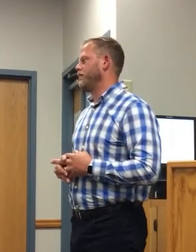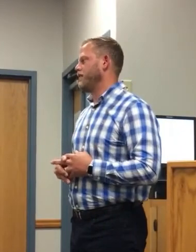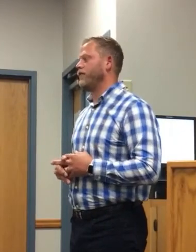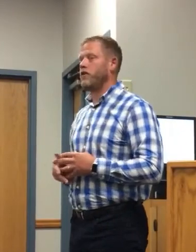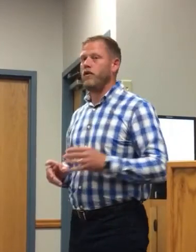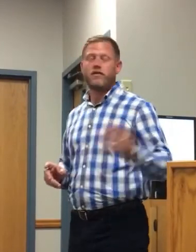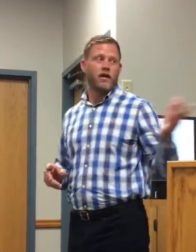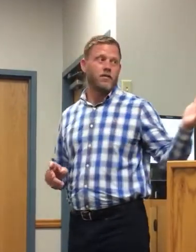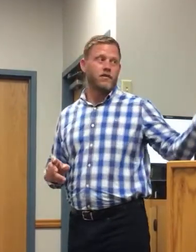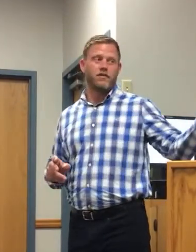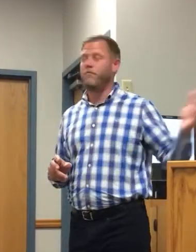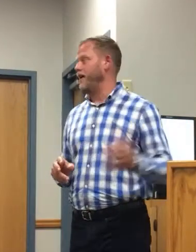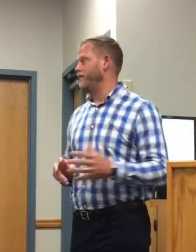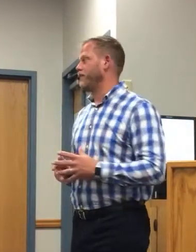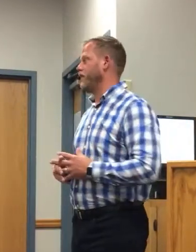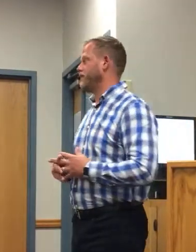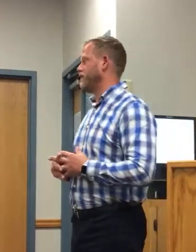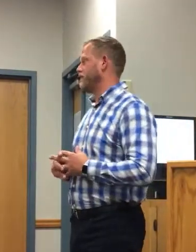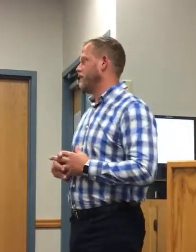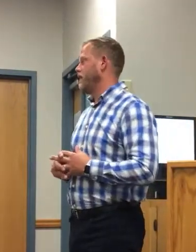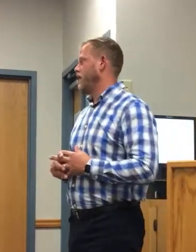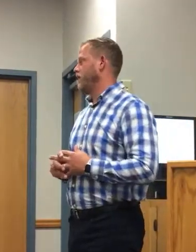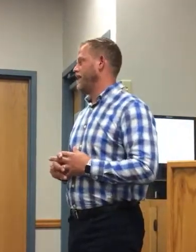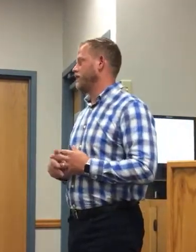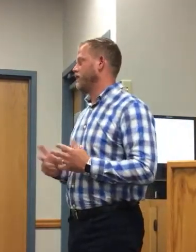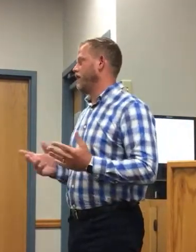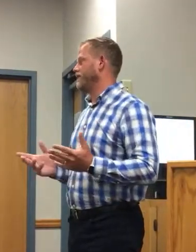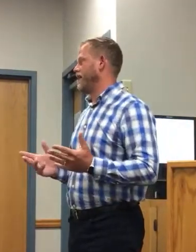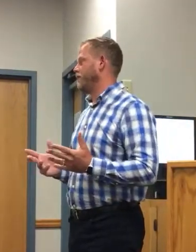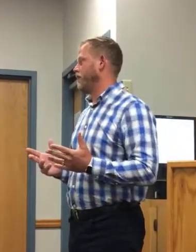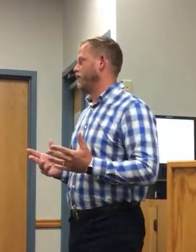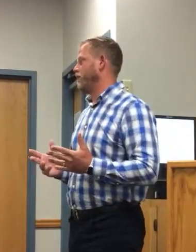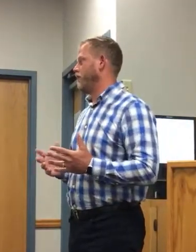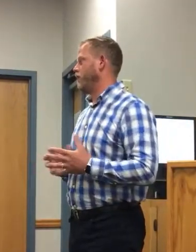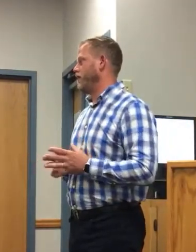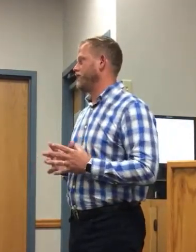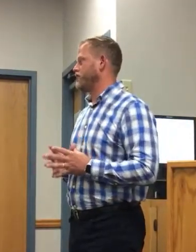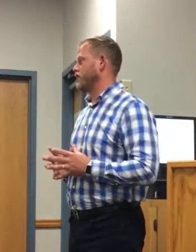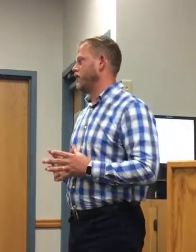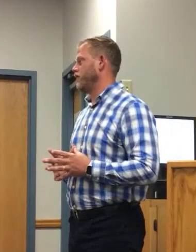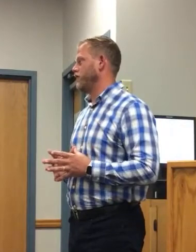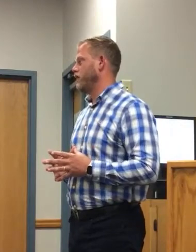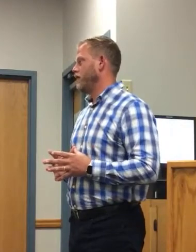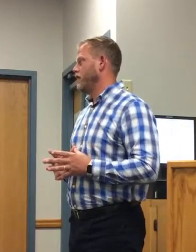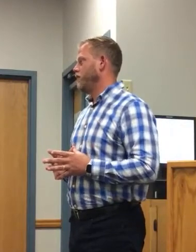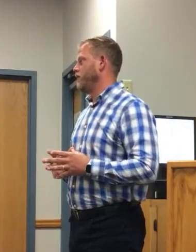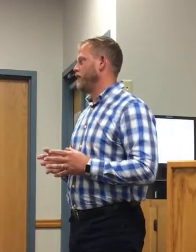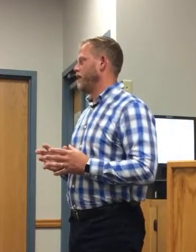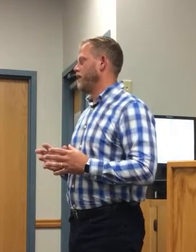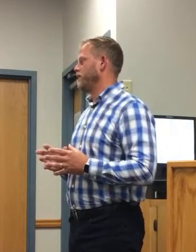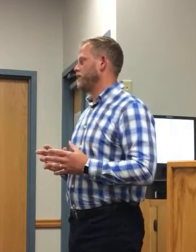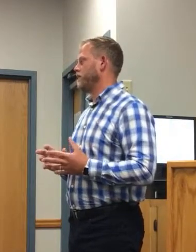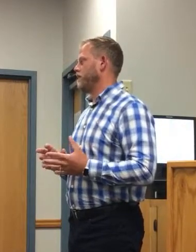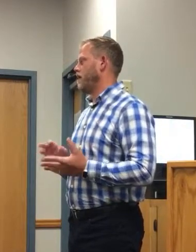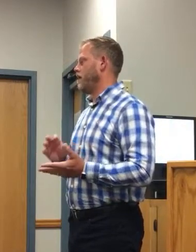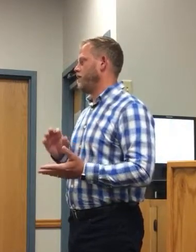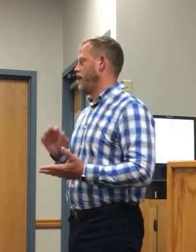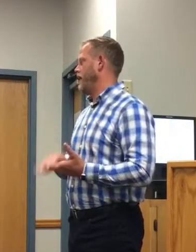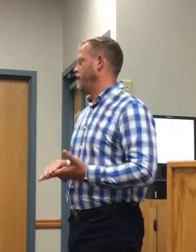it becomes difficult. Debate and forensics, that's a great example of one that struggles